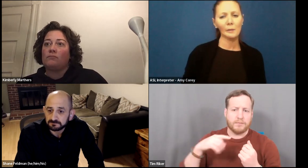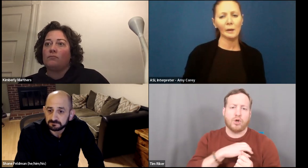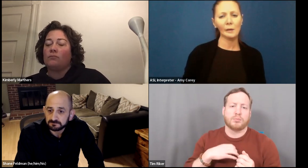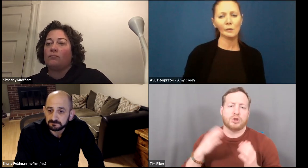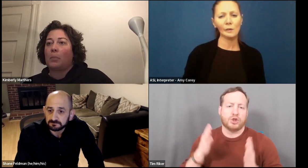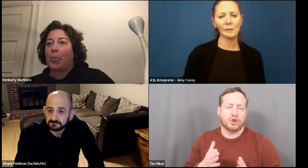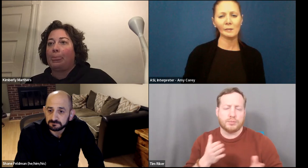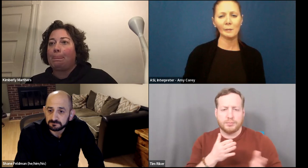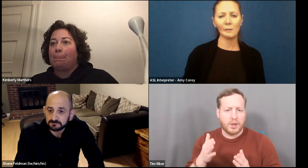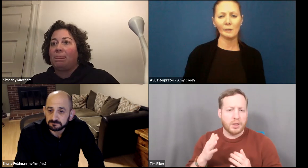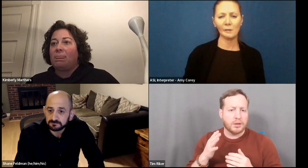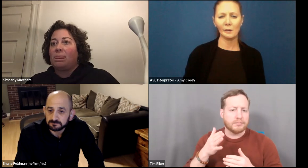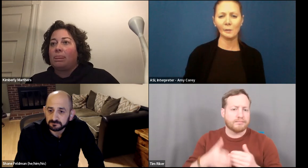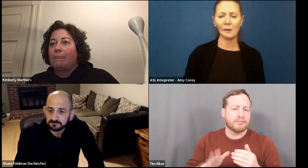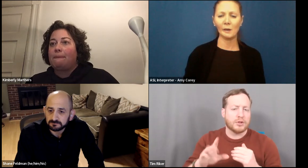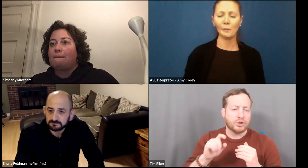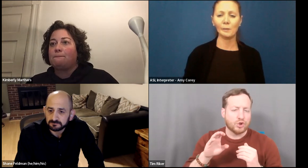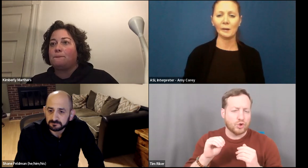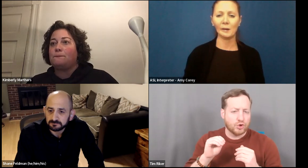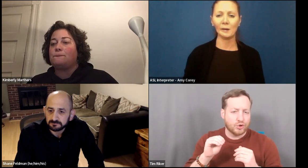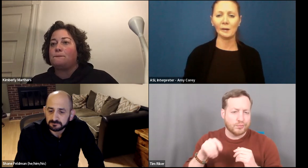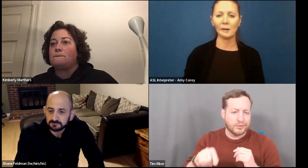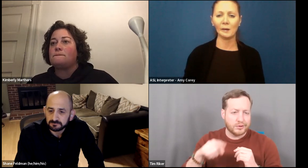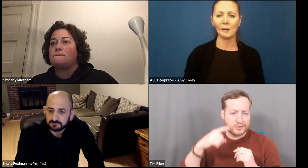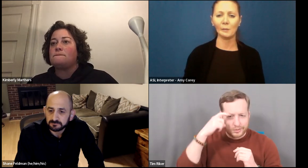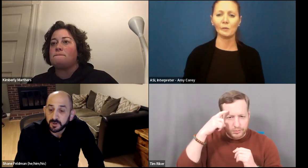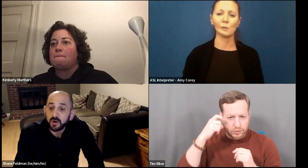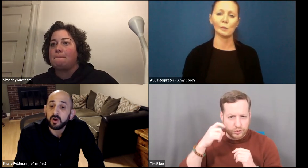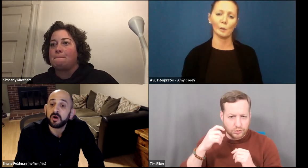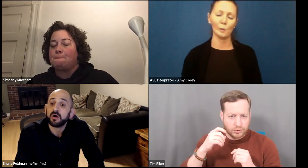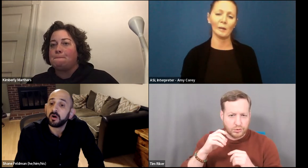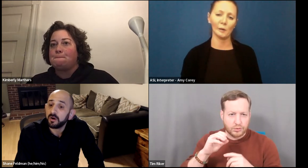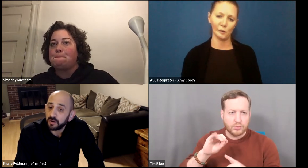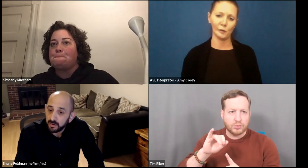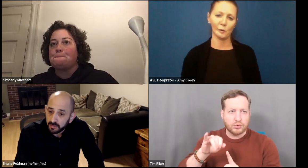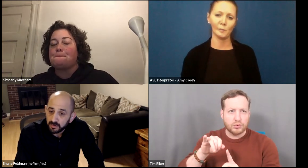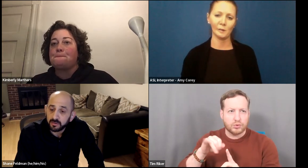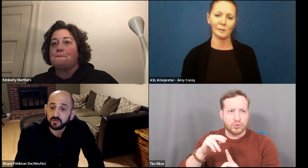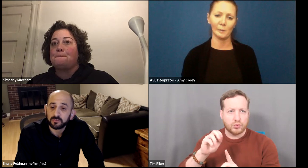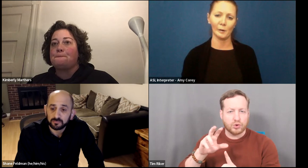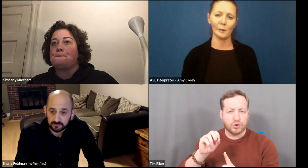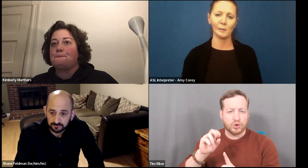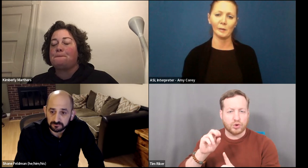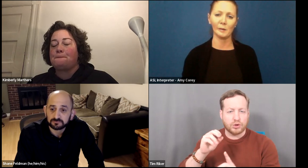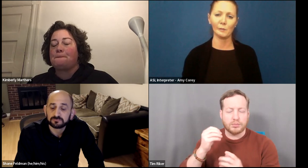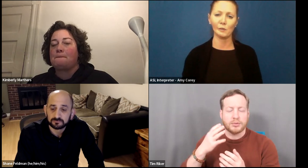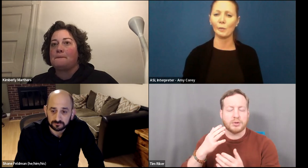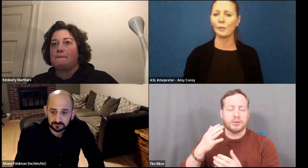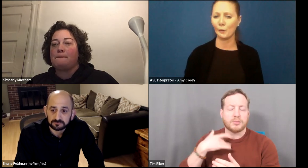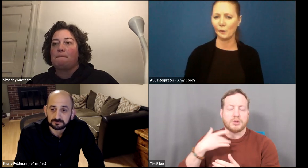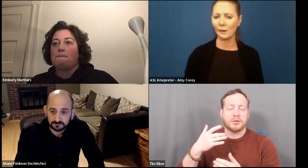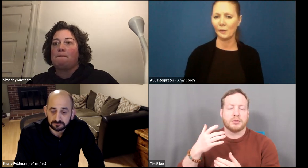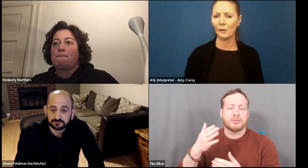I understand that some of us on the committee are planning to, end our terms this summer, I believe